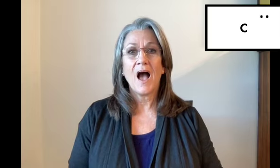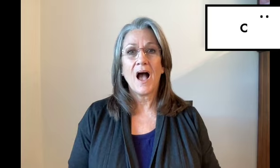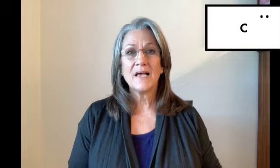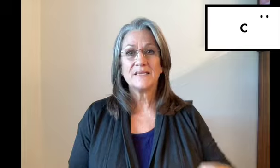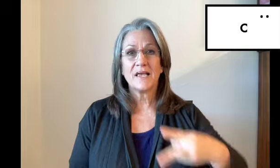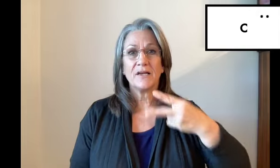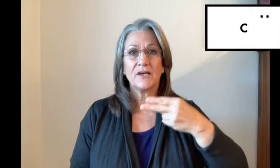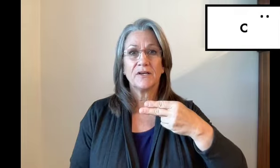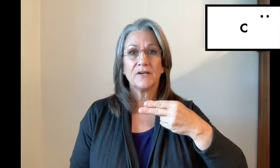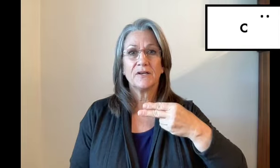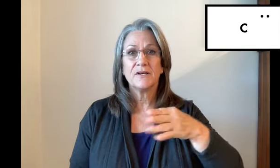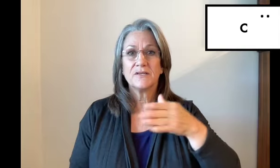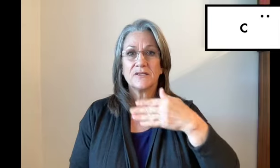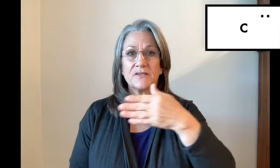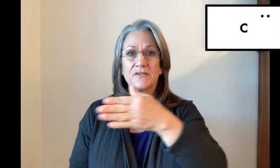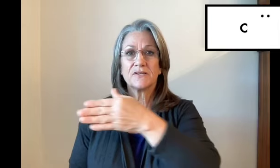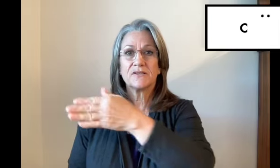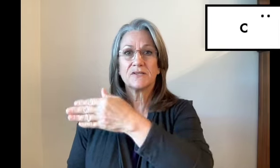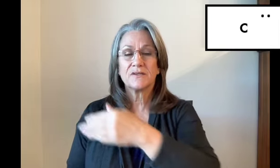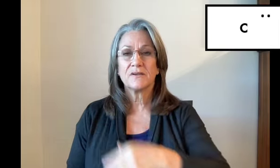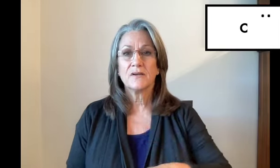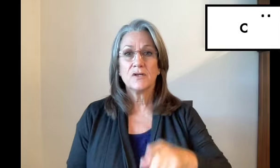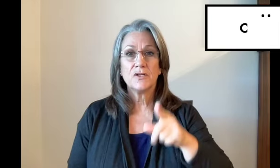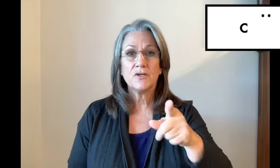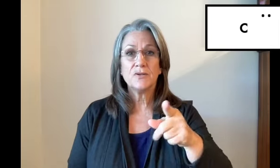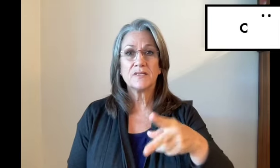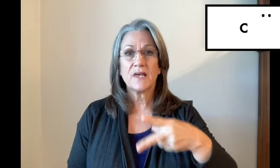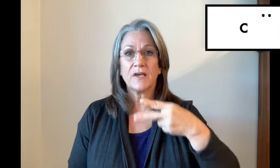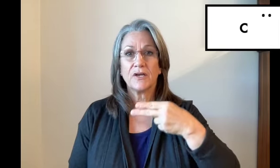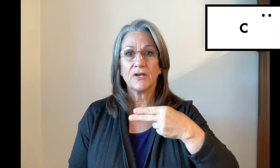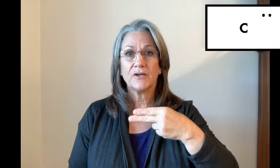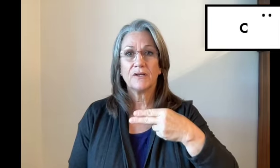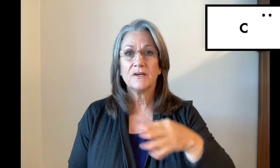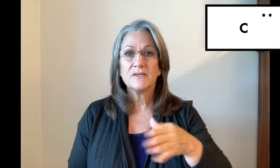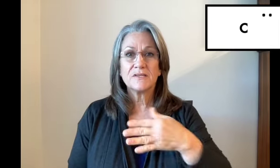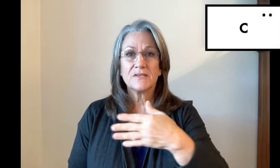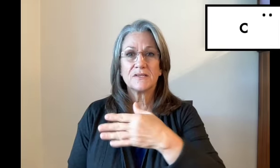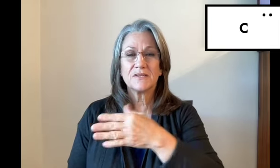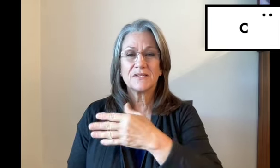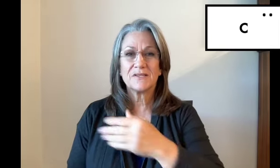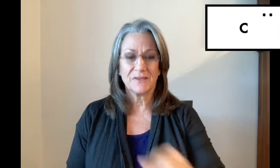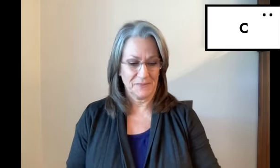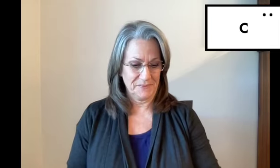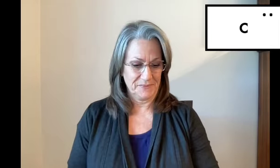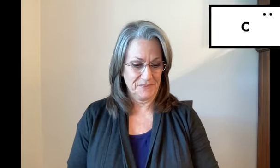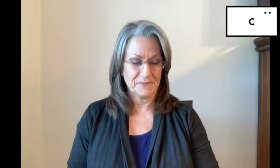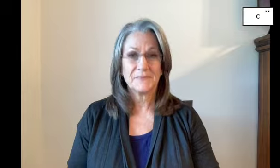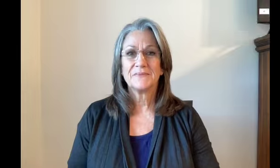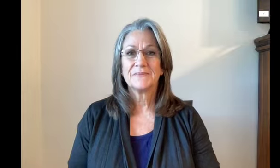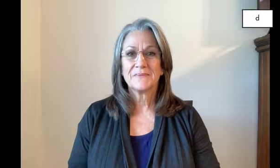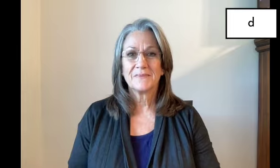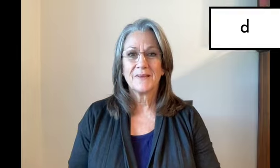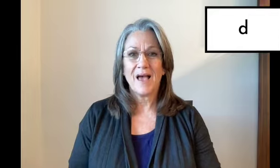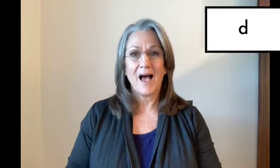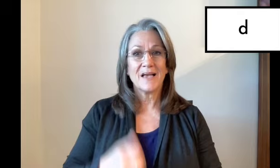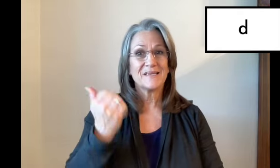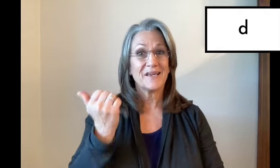I say k, s. You say k, s. I say